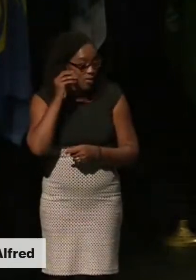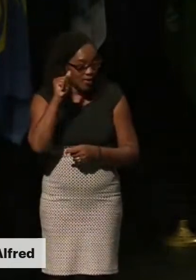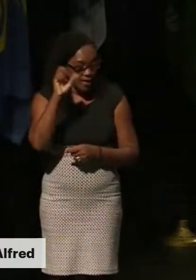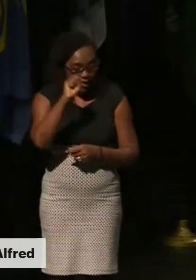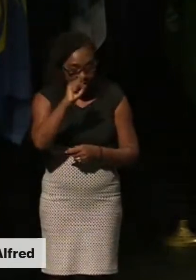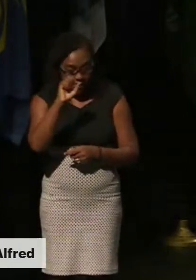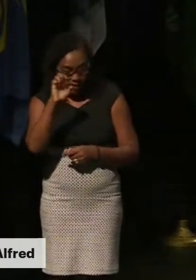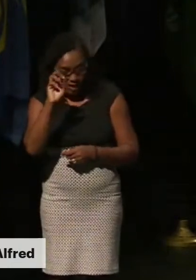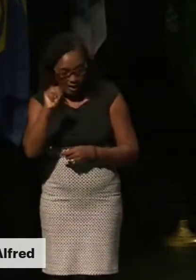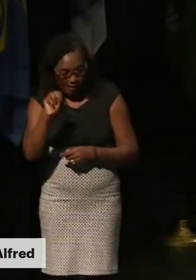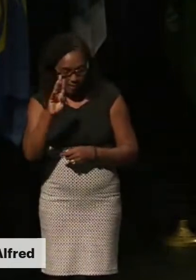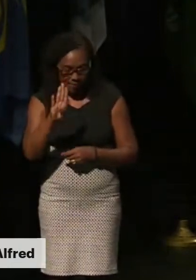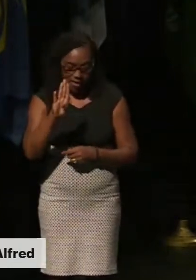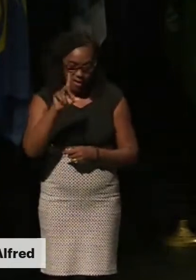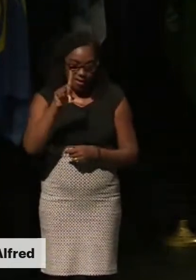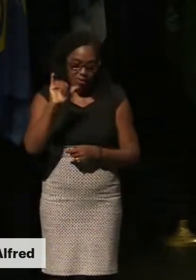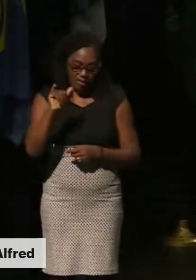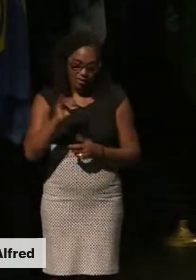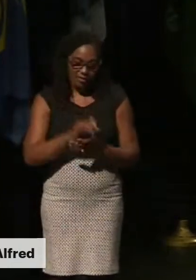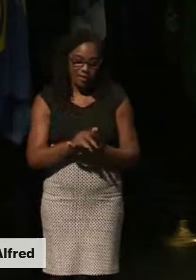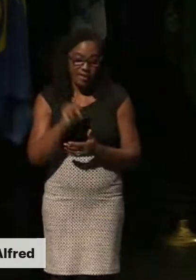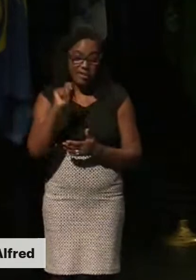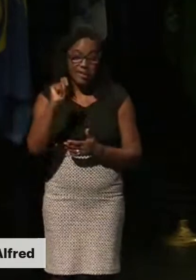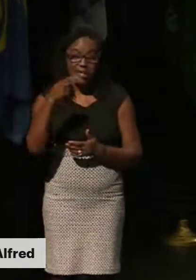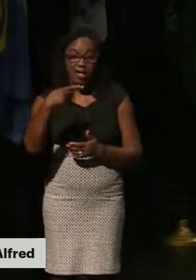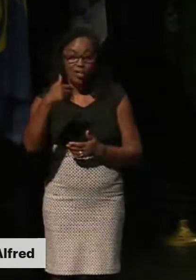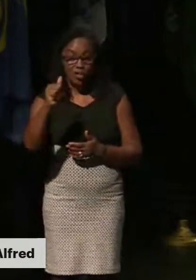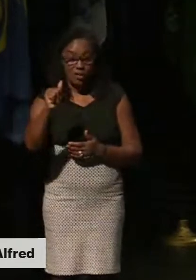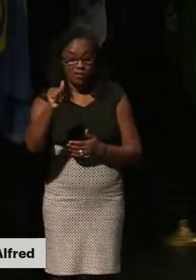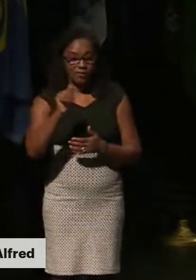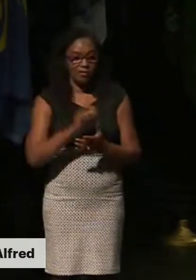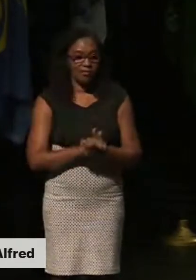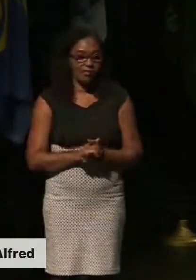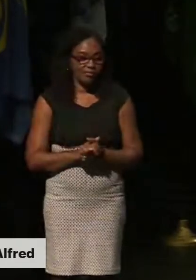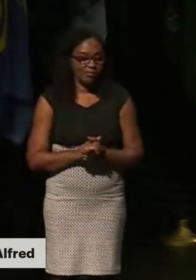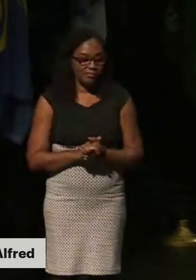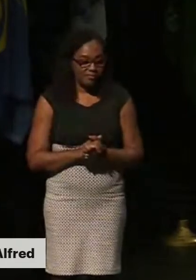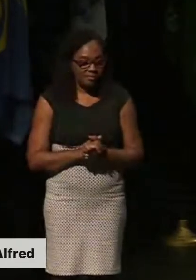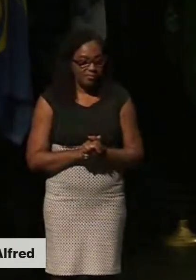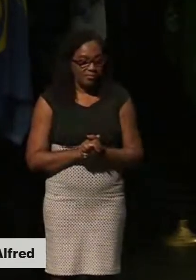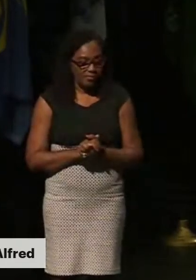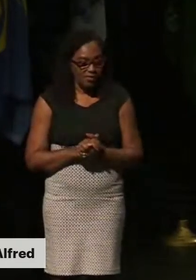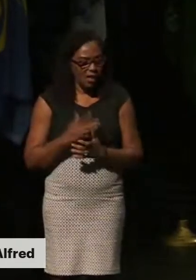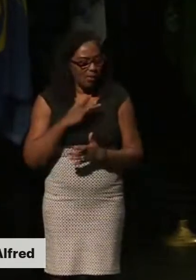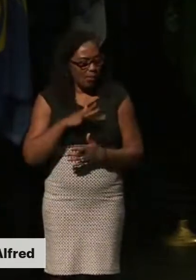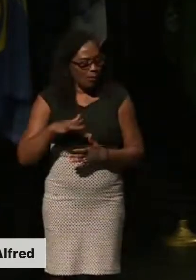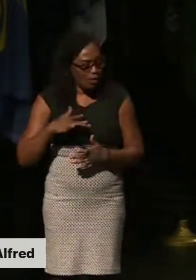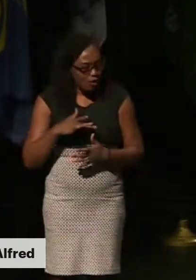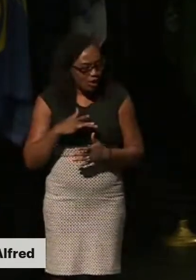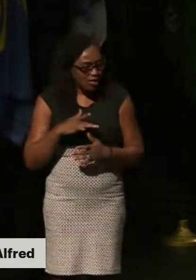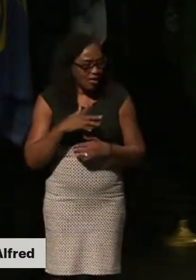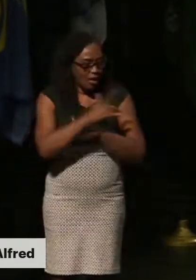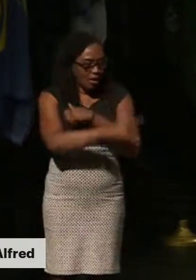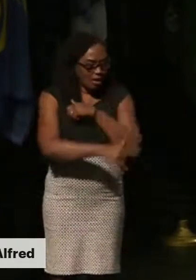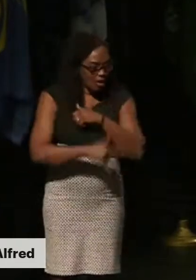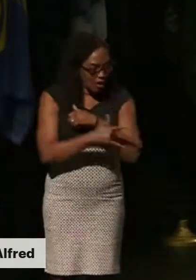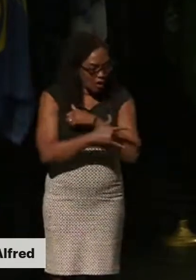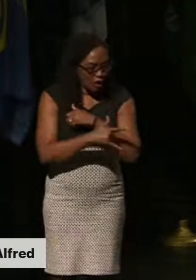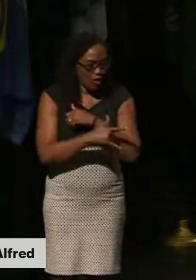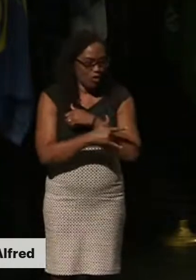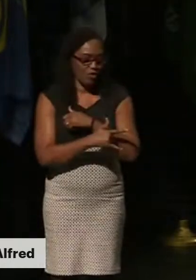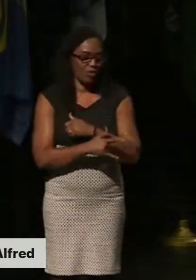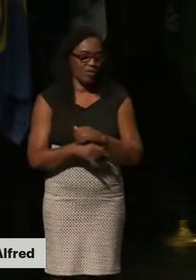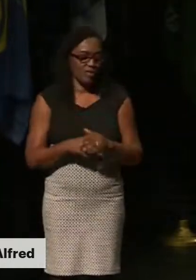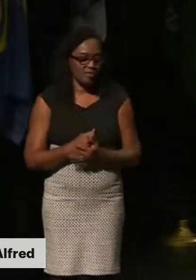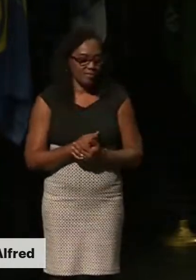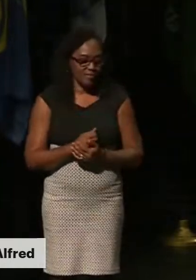position well-suited given her appreciation of the country's culture and heritage.